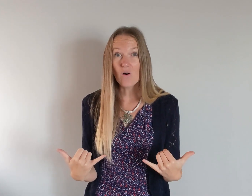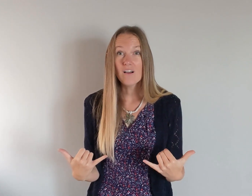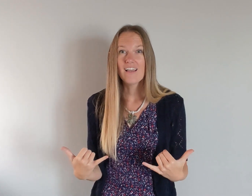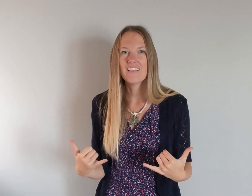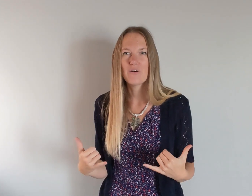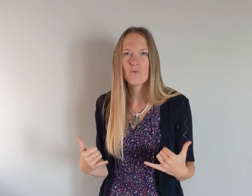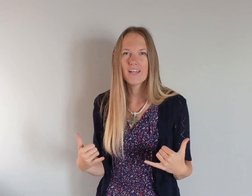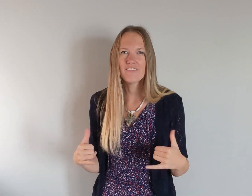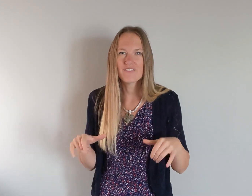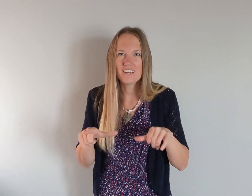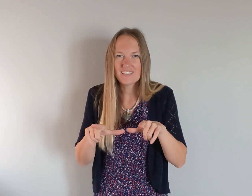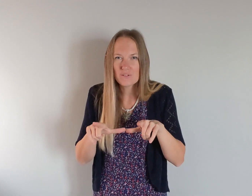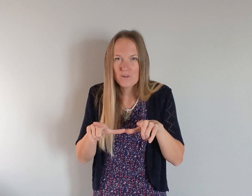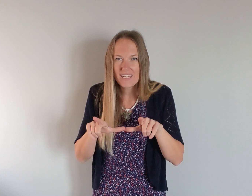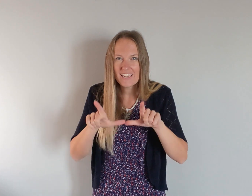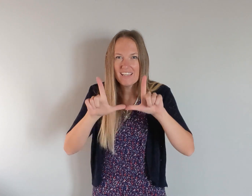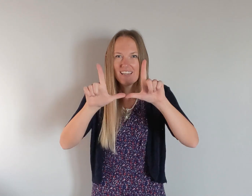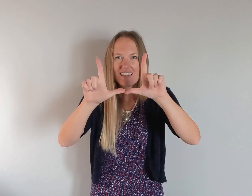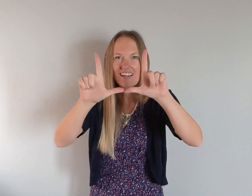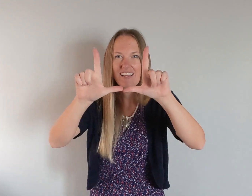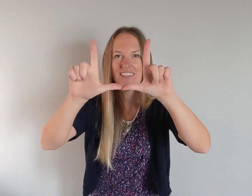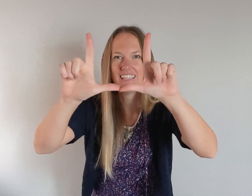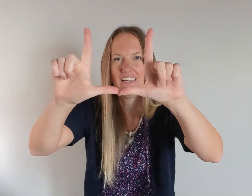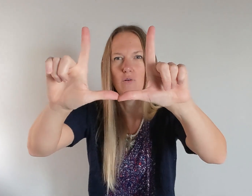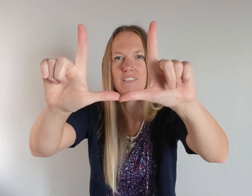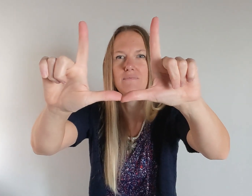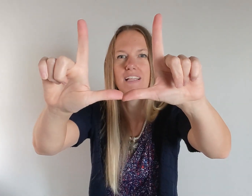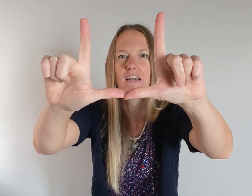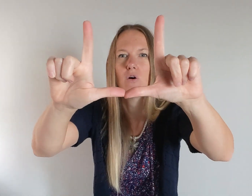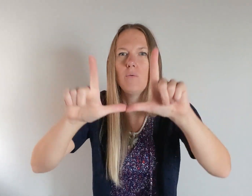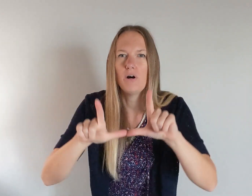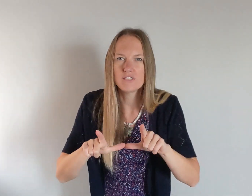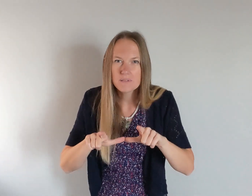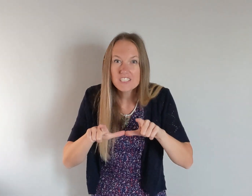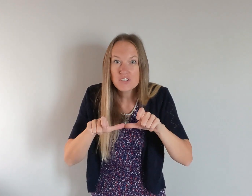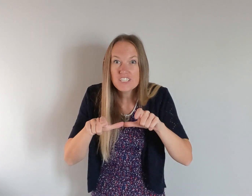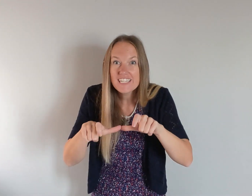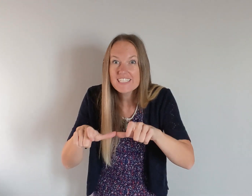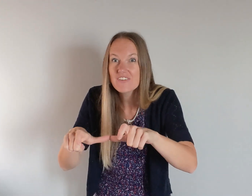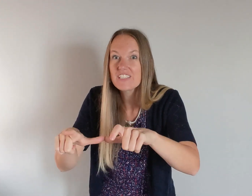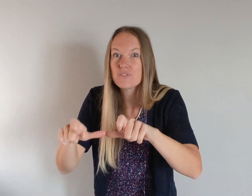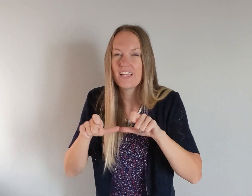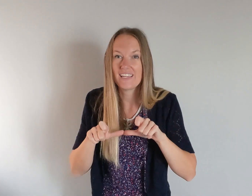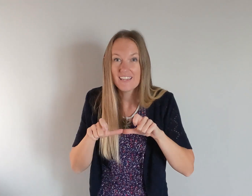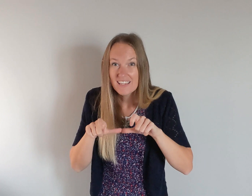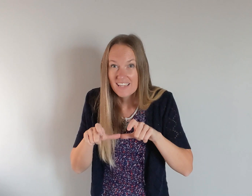now, and then running free. So running, kind of have like, almost make like a goalpost, but then show your index fingers running. Okay,